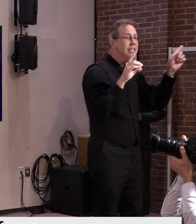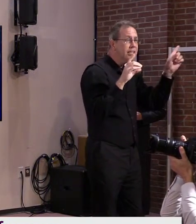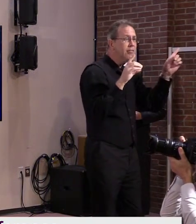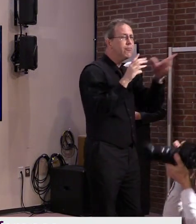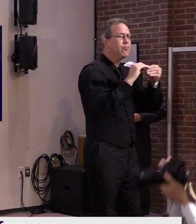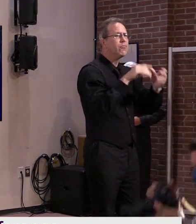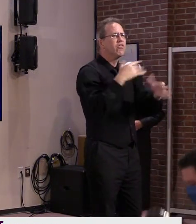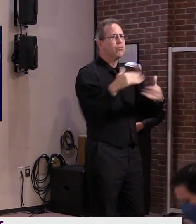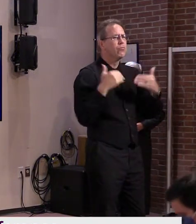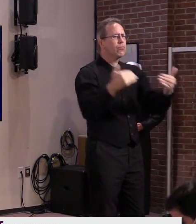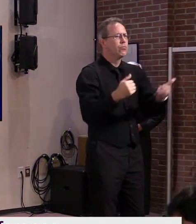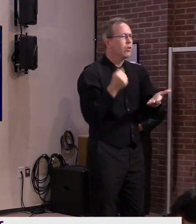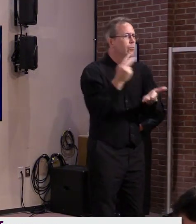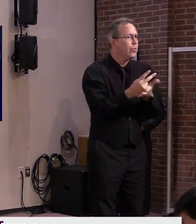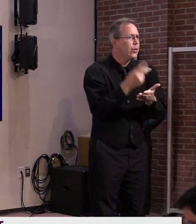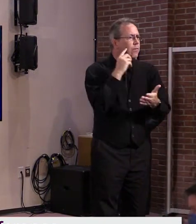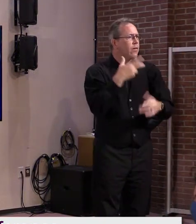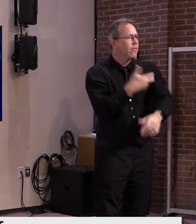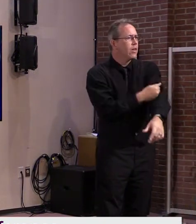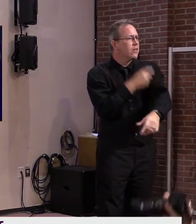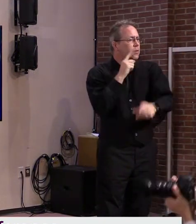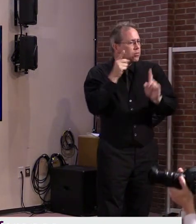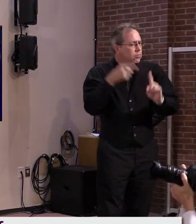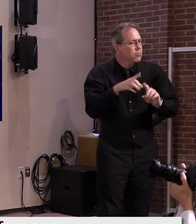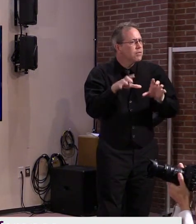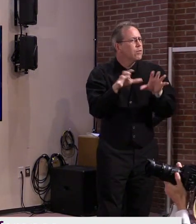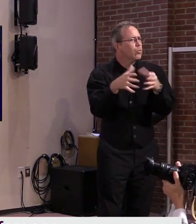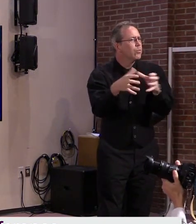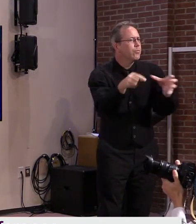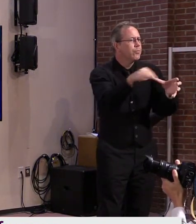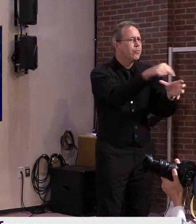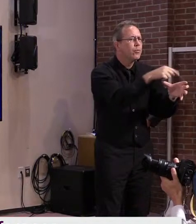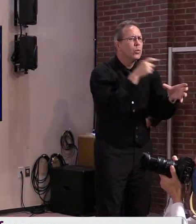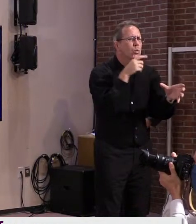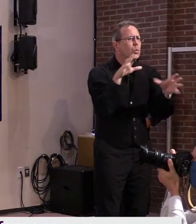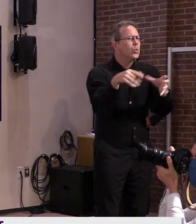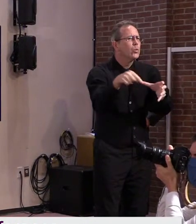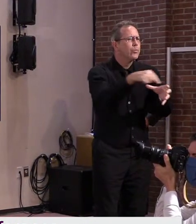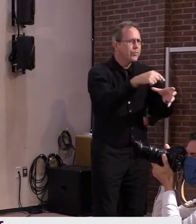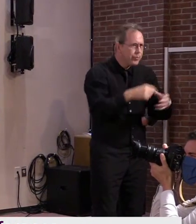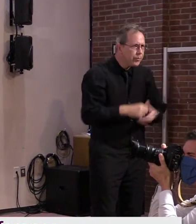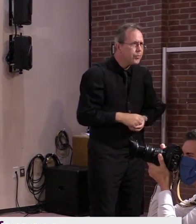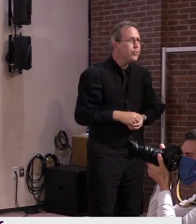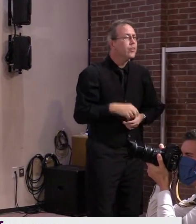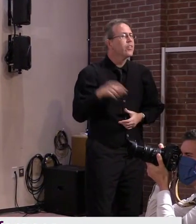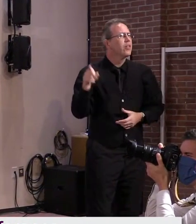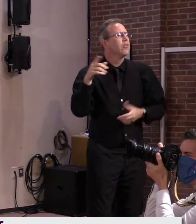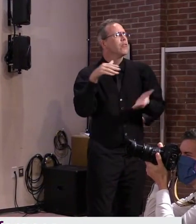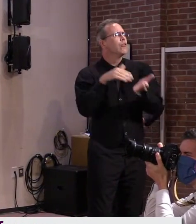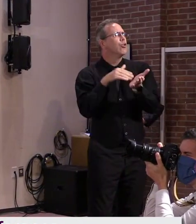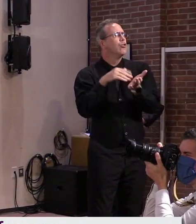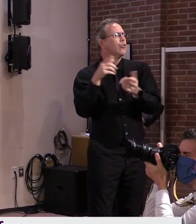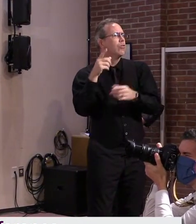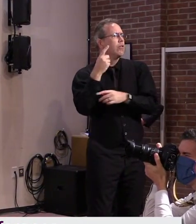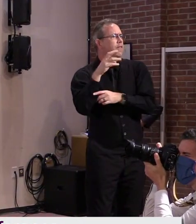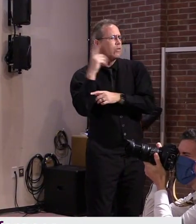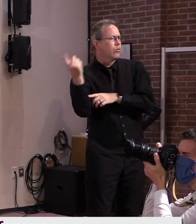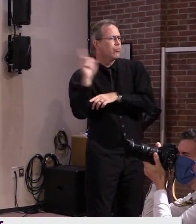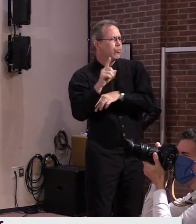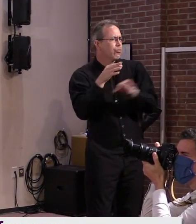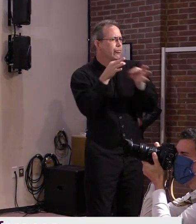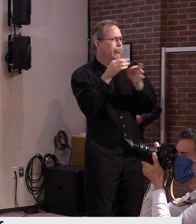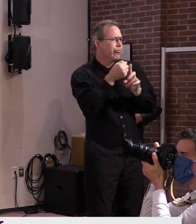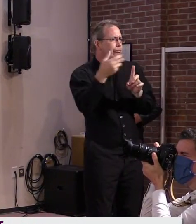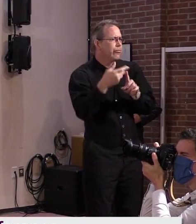certain populations. Secretary Smith and Commissioner Levine will discuss this further, but Vermont became one of the first states, if